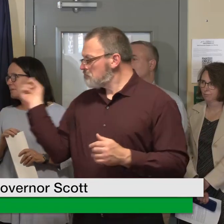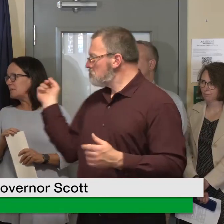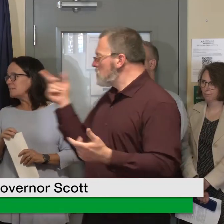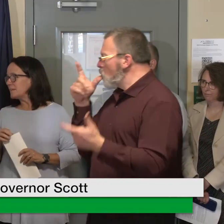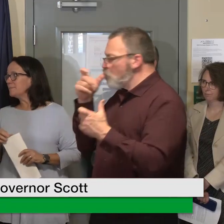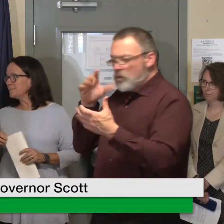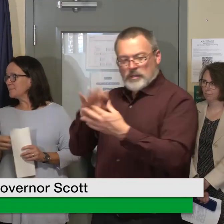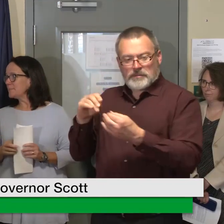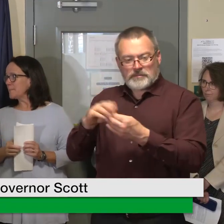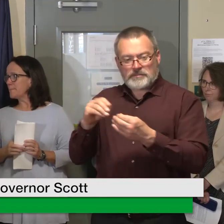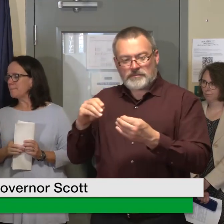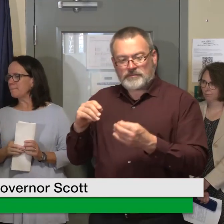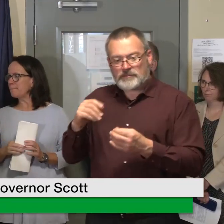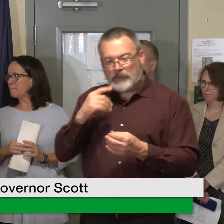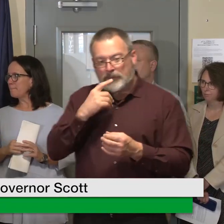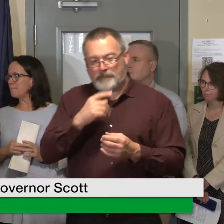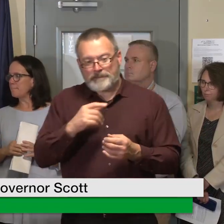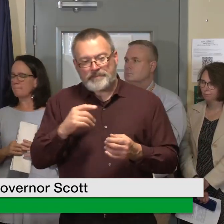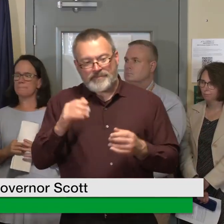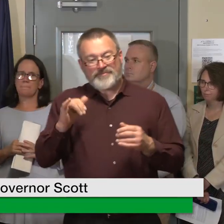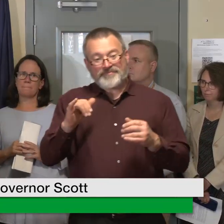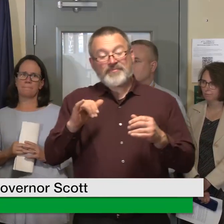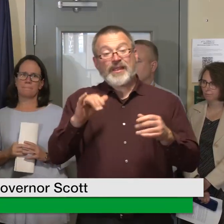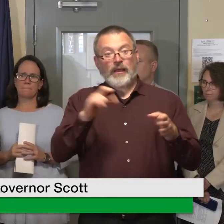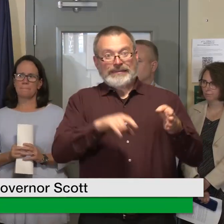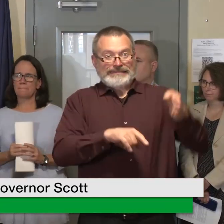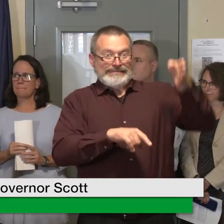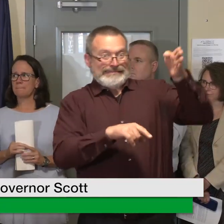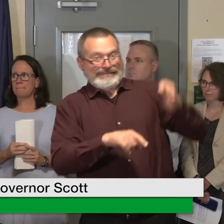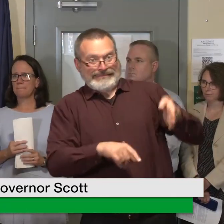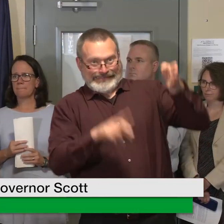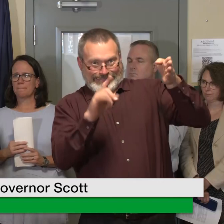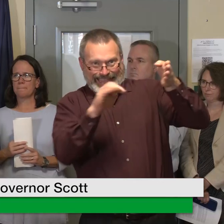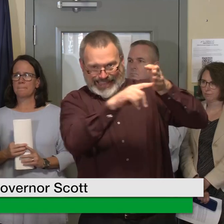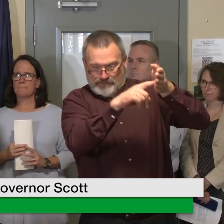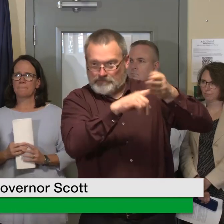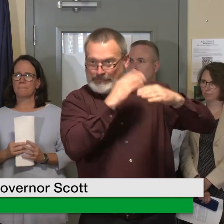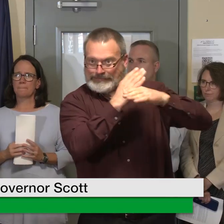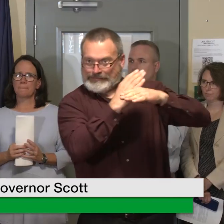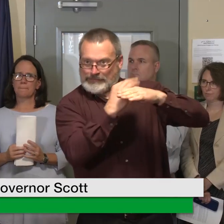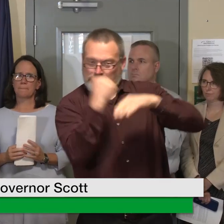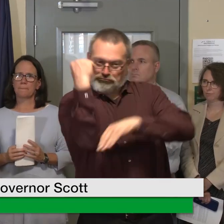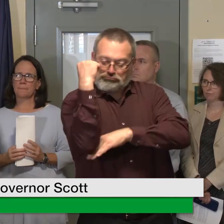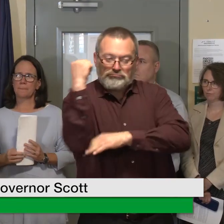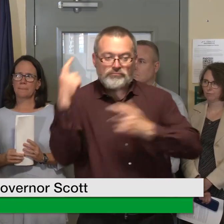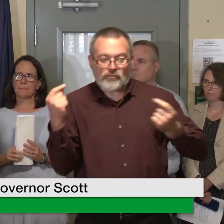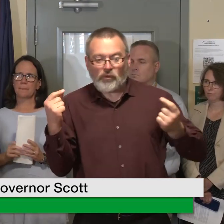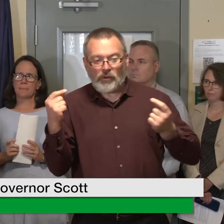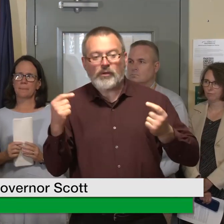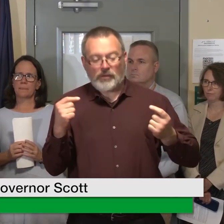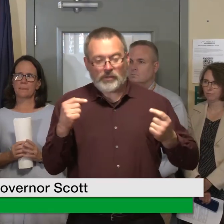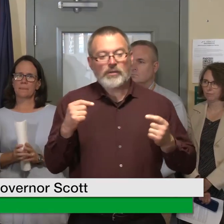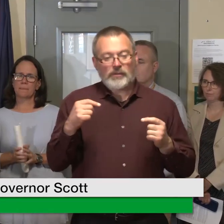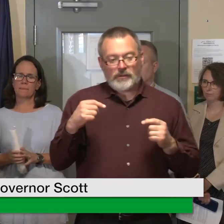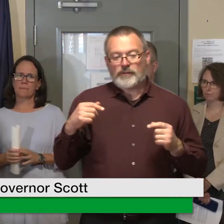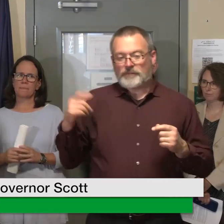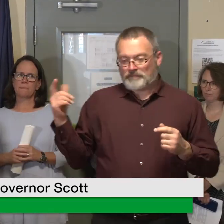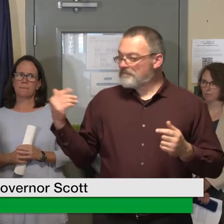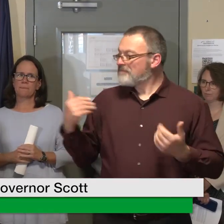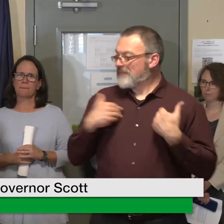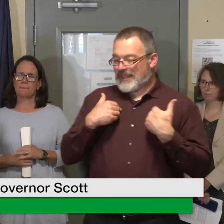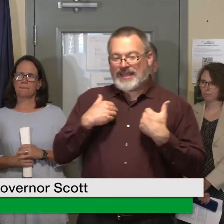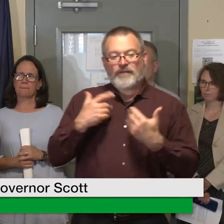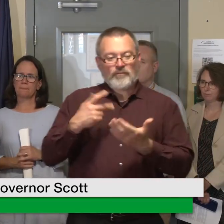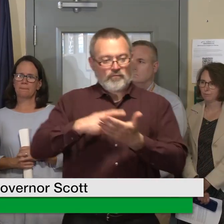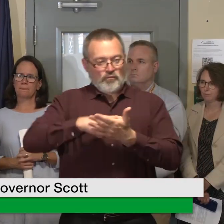Resilient Communities Fund? We do have a buyout program, and we're working with the legislation on creating a new one that allows us to